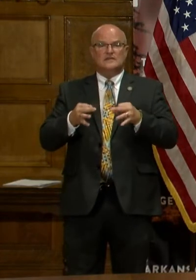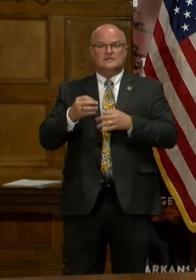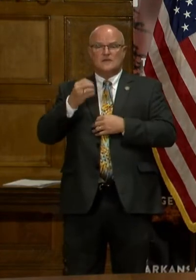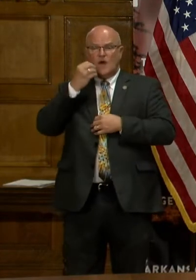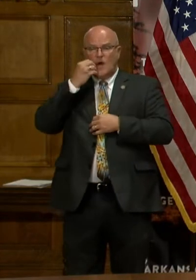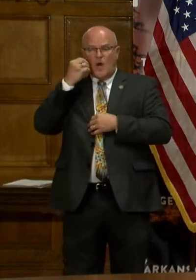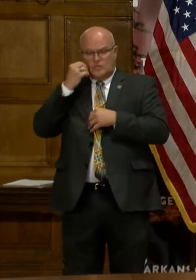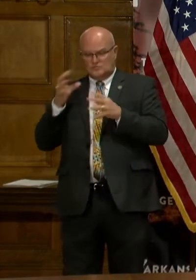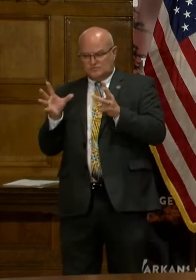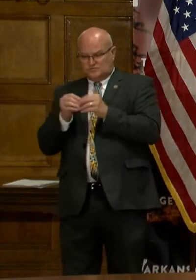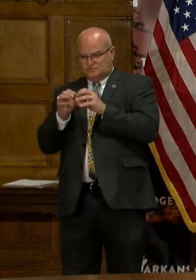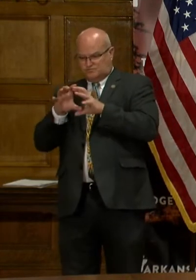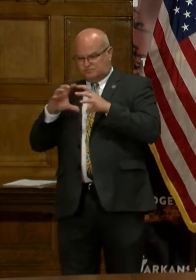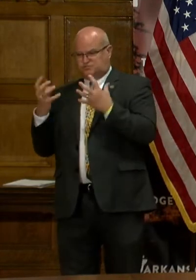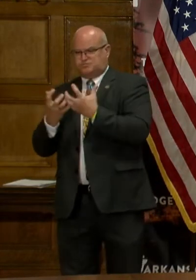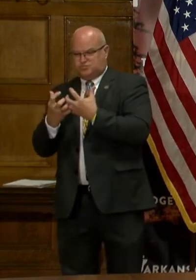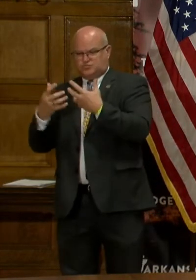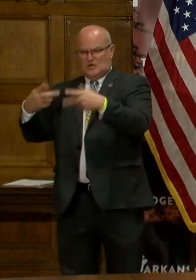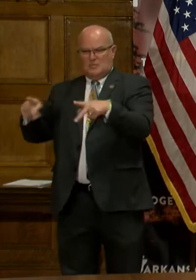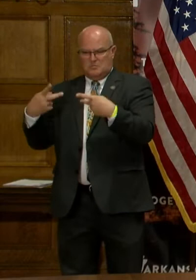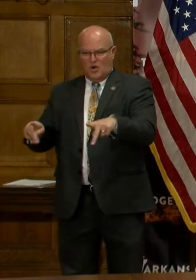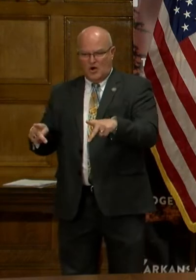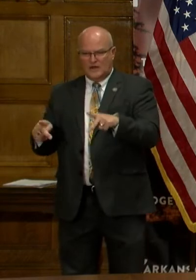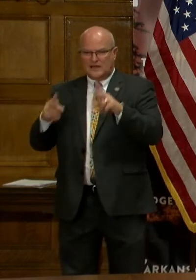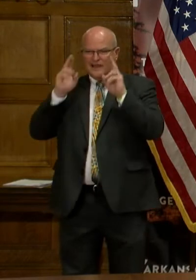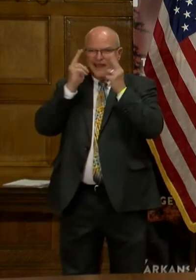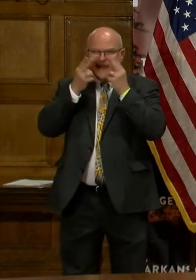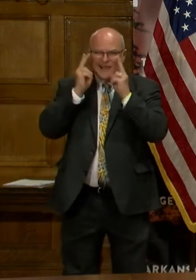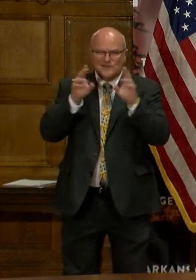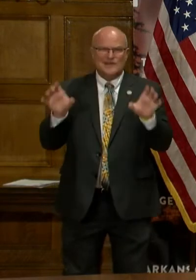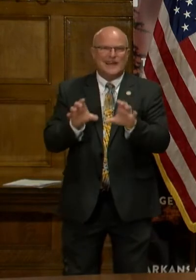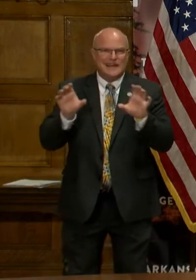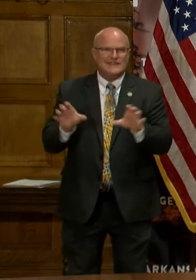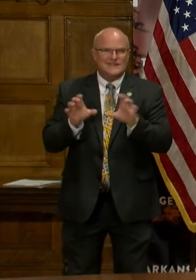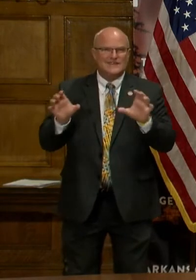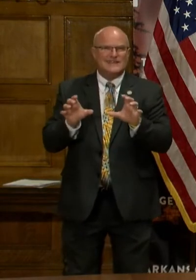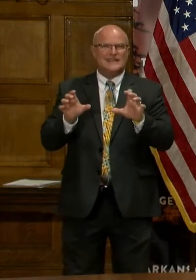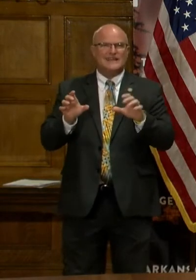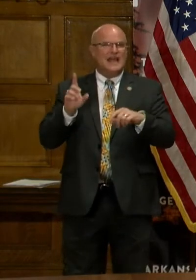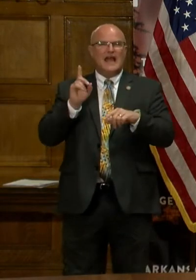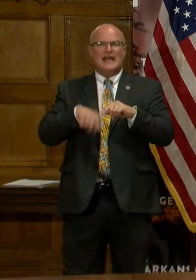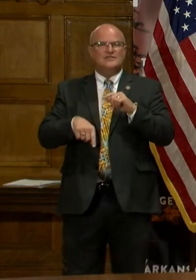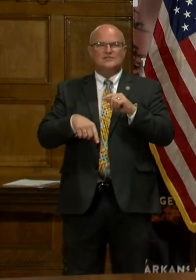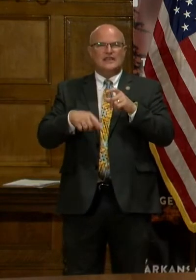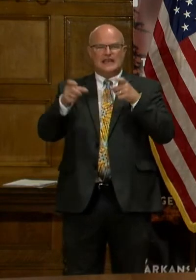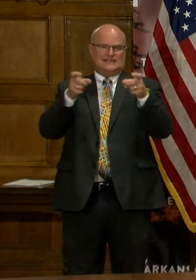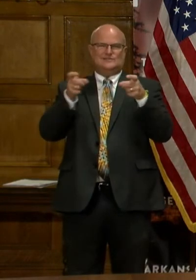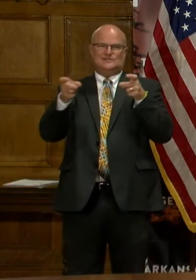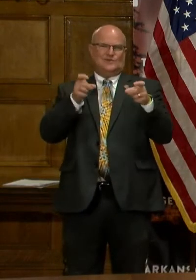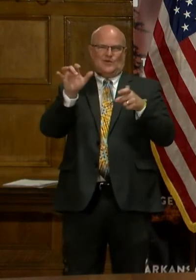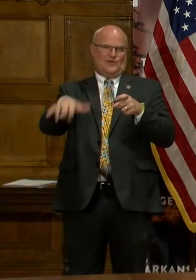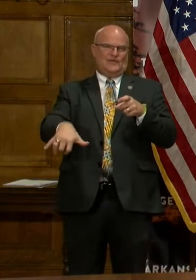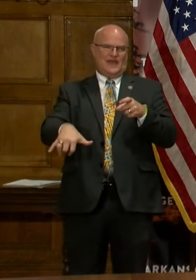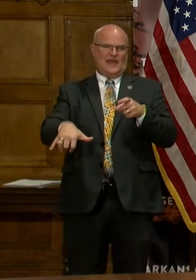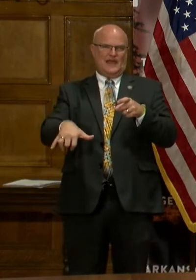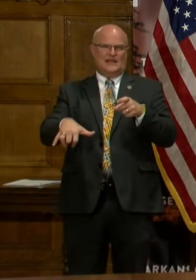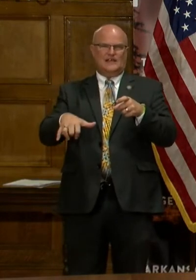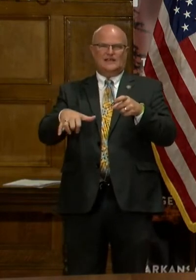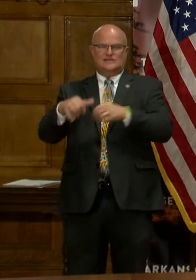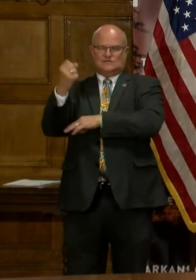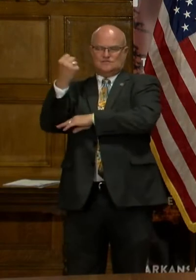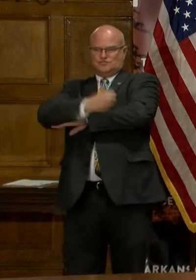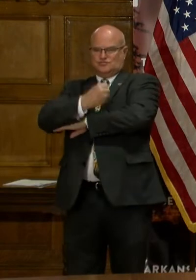home gathering, a party in the home, it's a Halloween activity, and you can't regulate those. So you'd be shutting